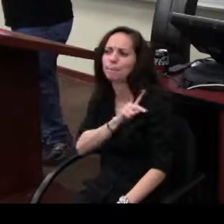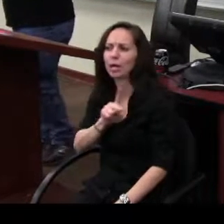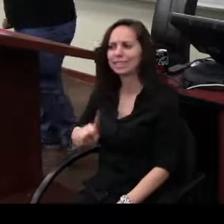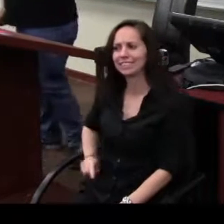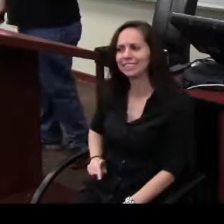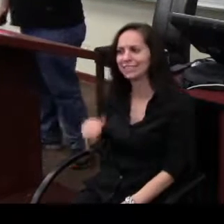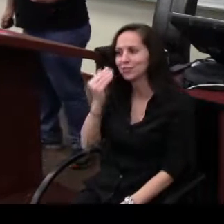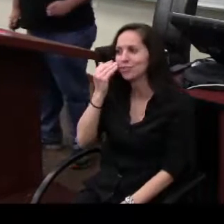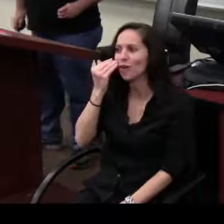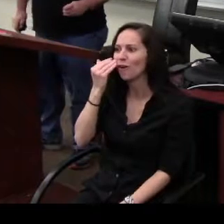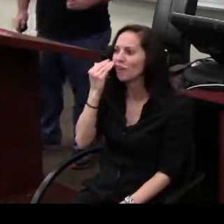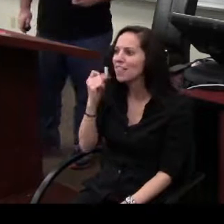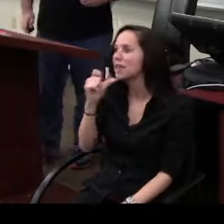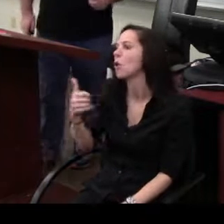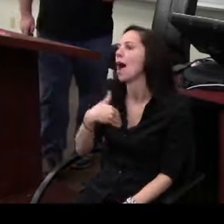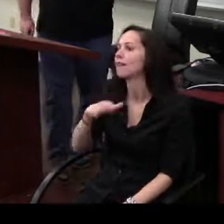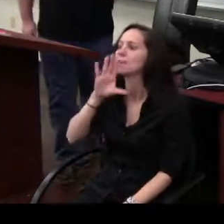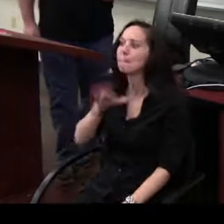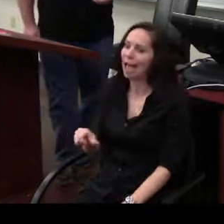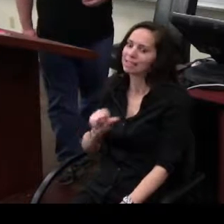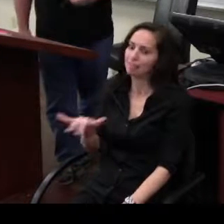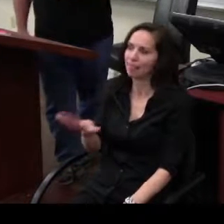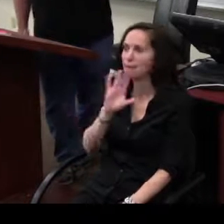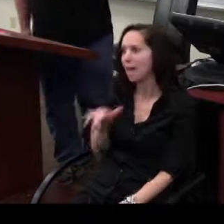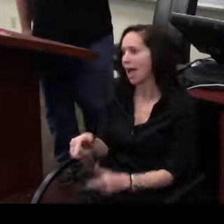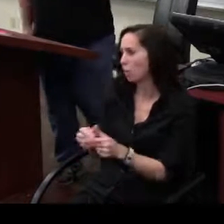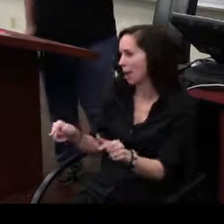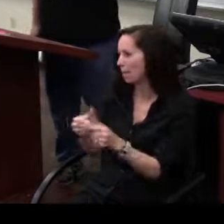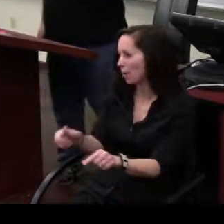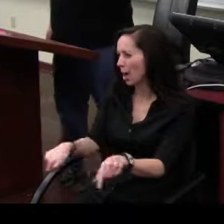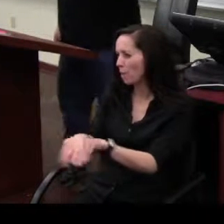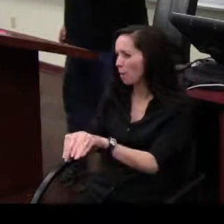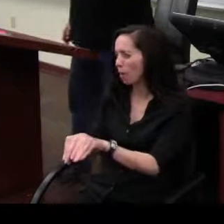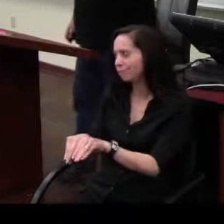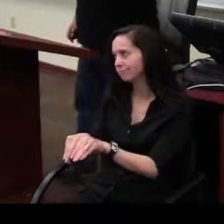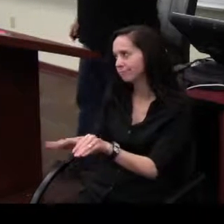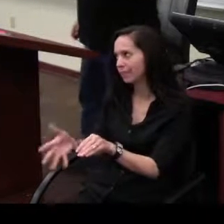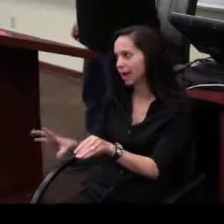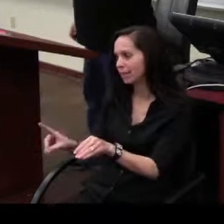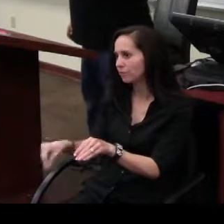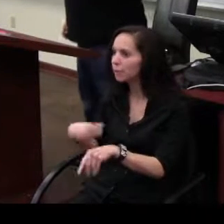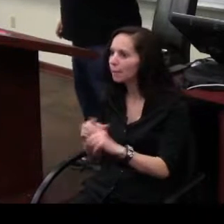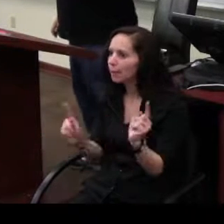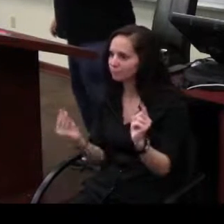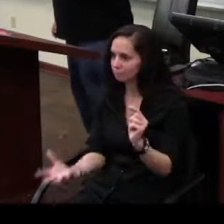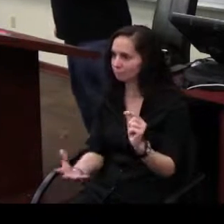bad spellings. They're past the bad grammar in most cases. There's